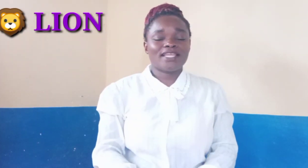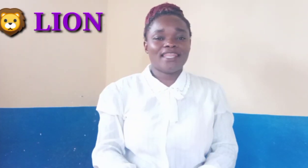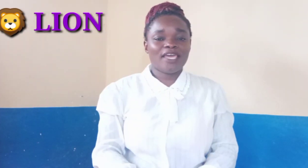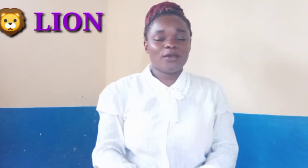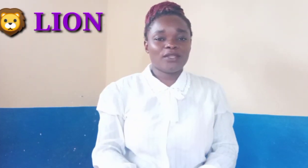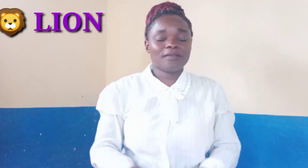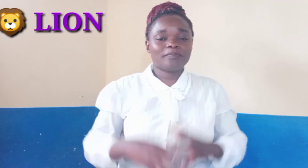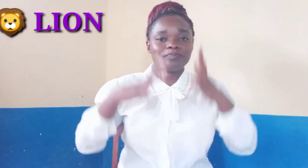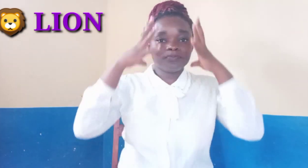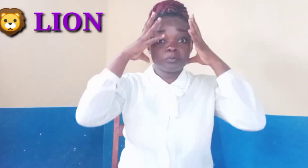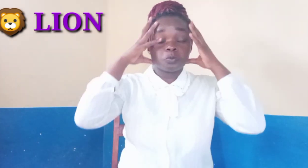Lion,